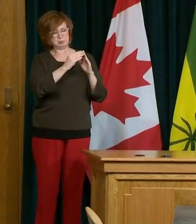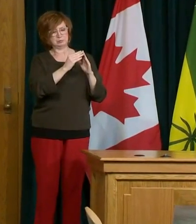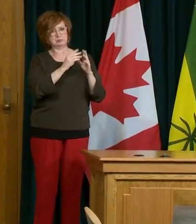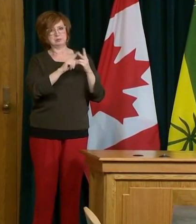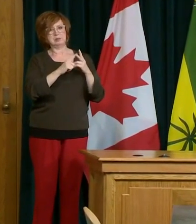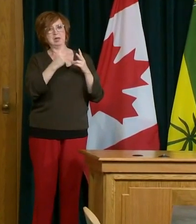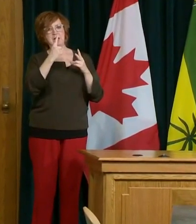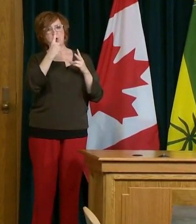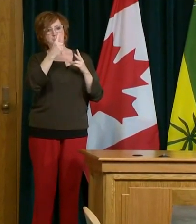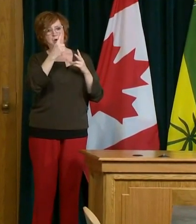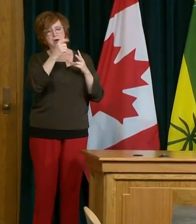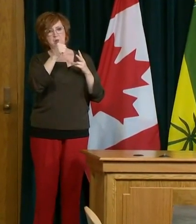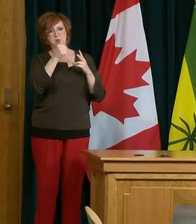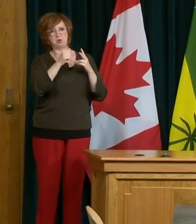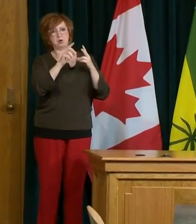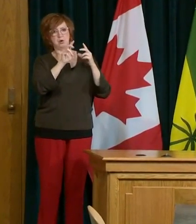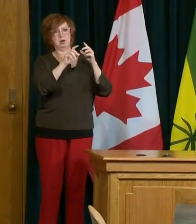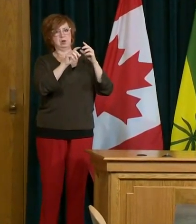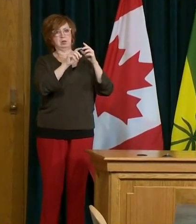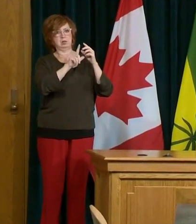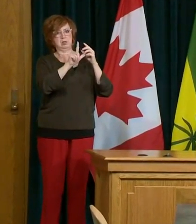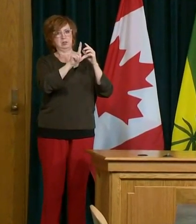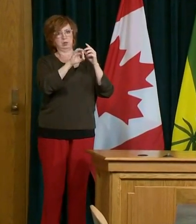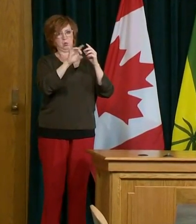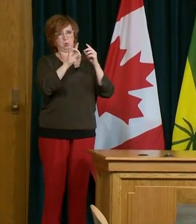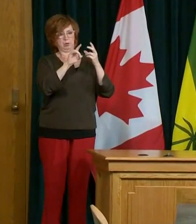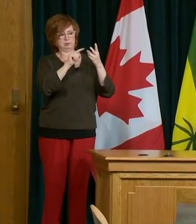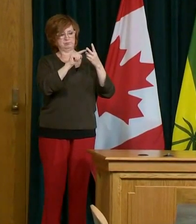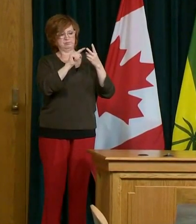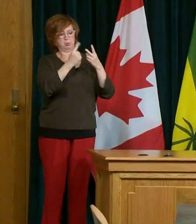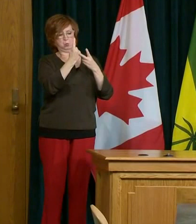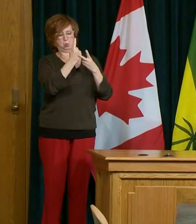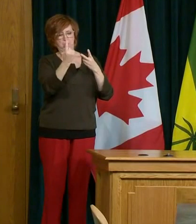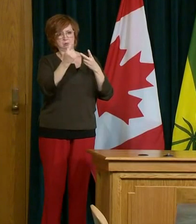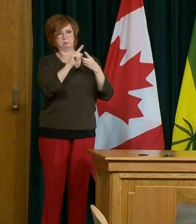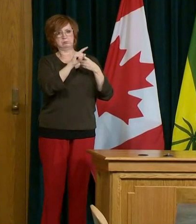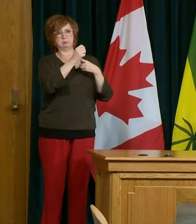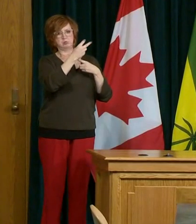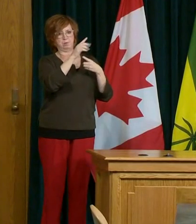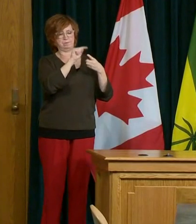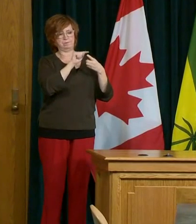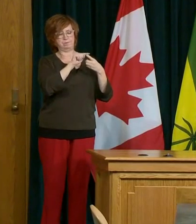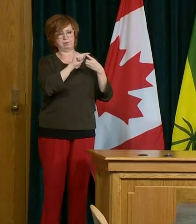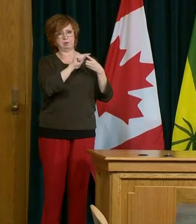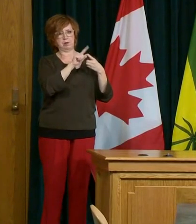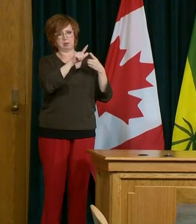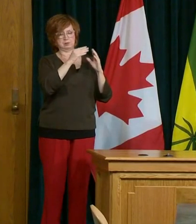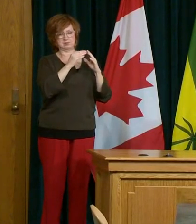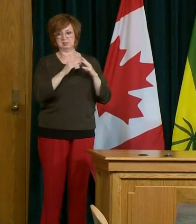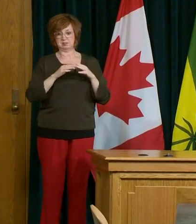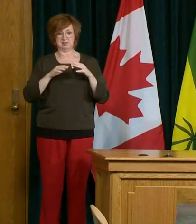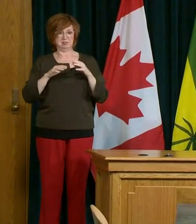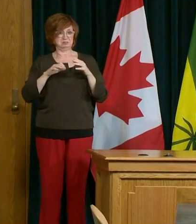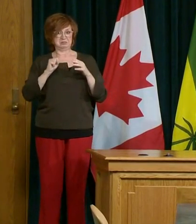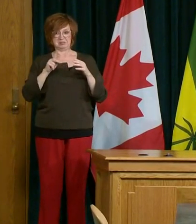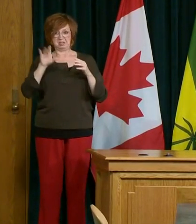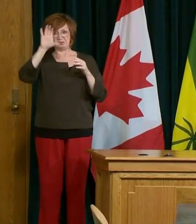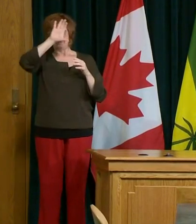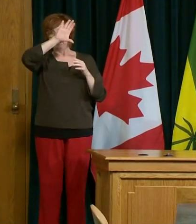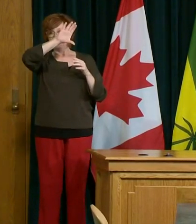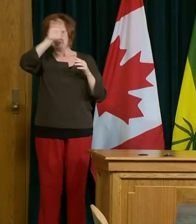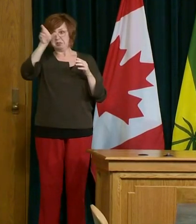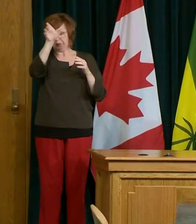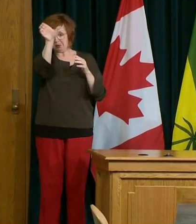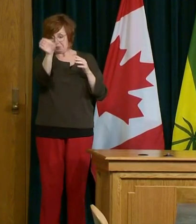from the north region, Lloyd area. Rest of Saskatchewan is very quiet in terms of